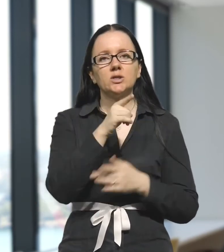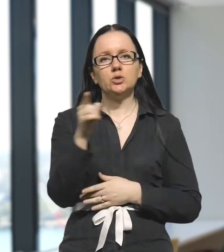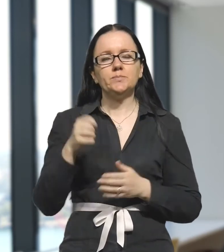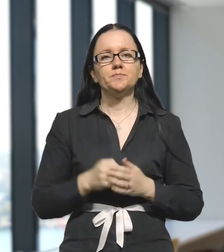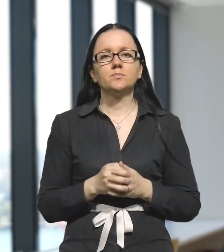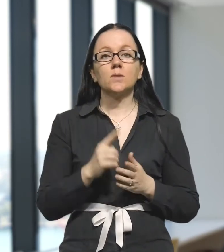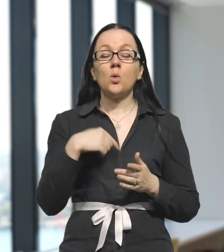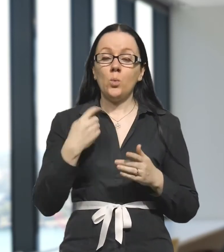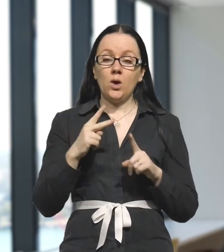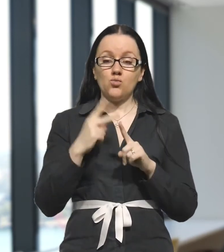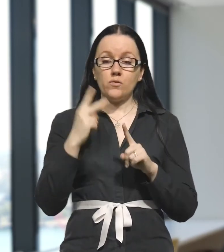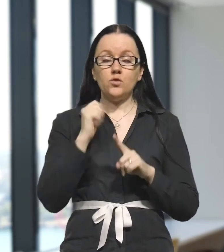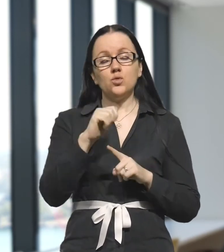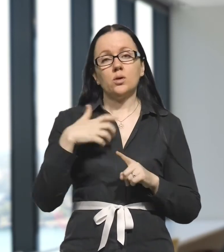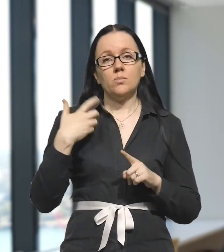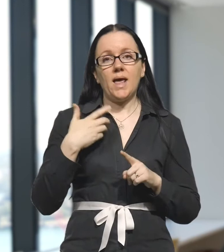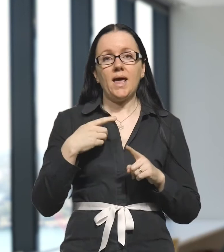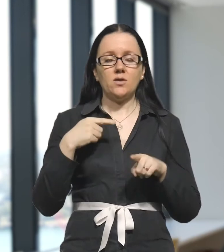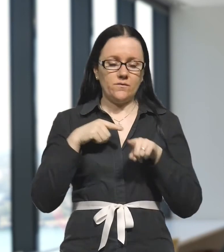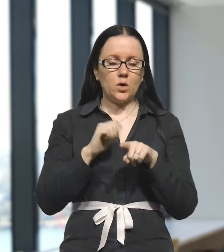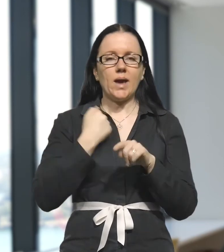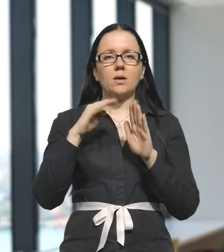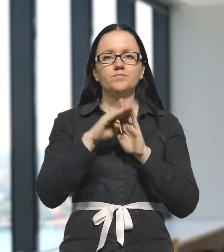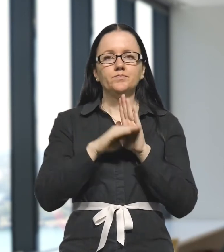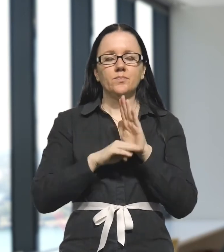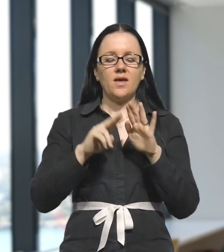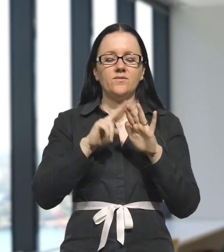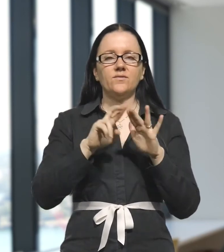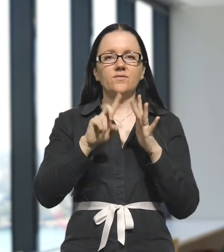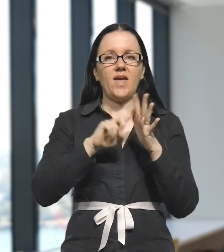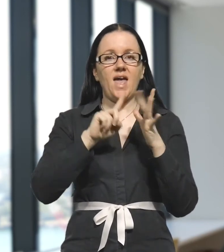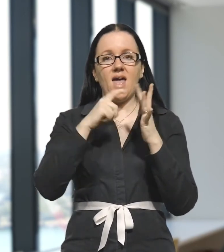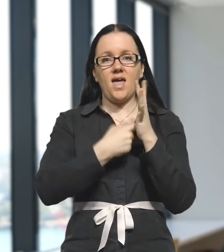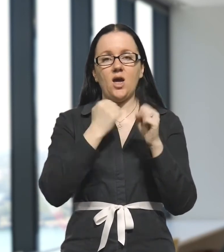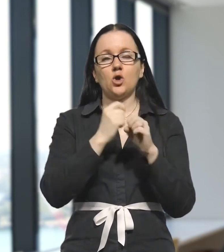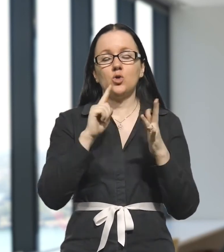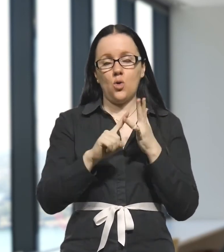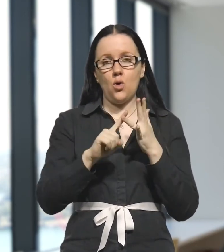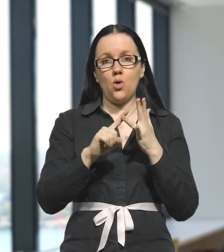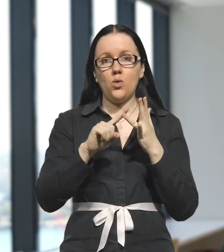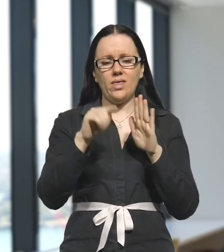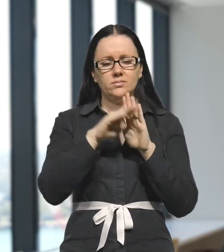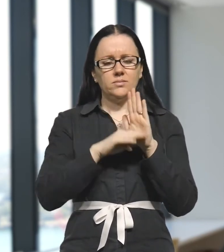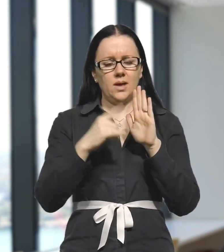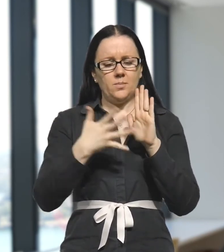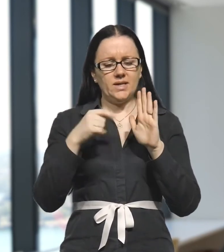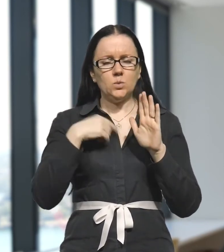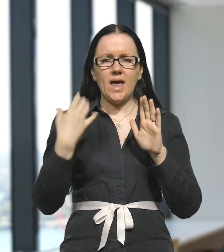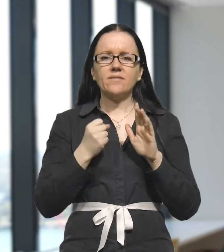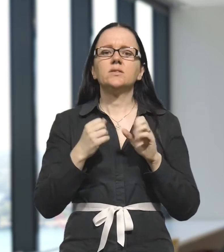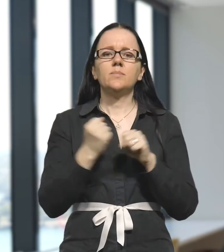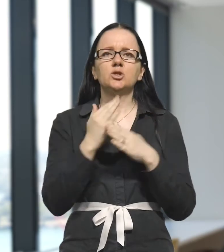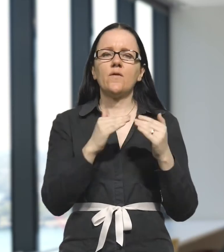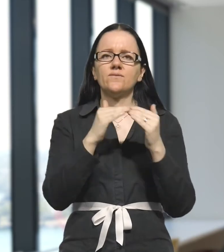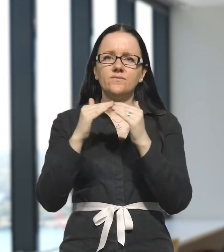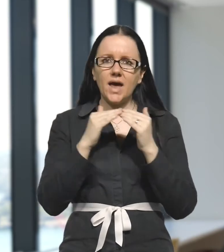complaint in line with our Fair Go principles. These principles guide our team to manage your complaint fairly, in a timely manner, and to